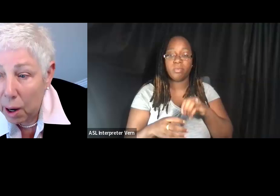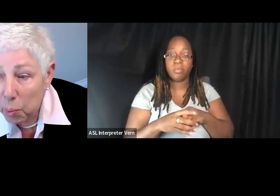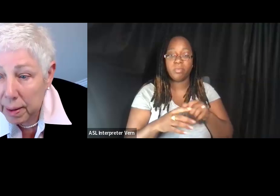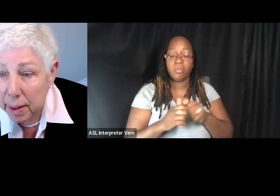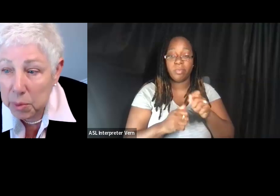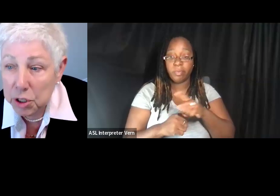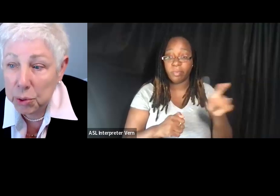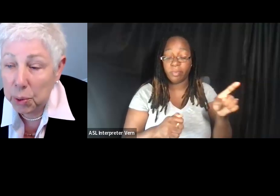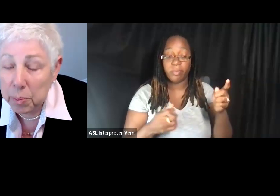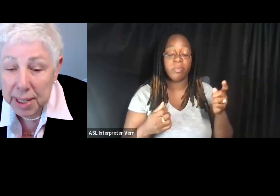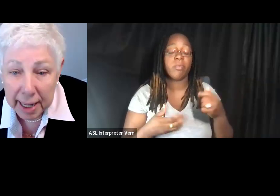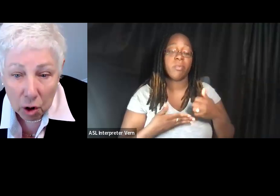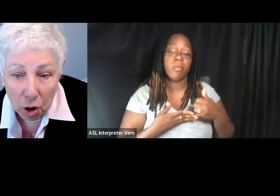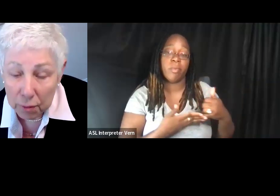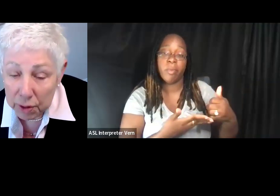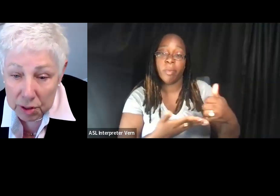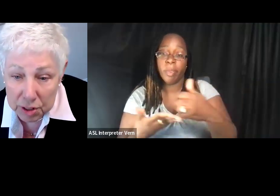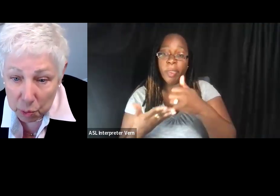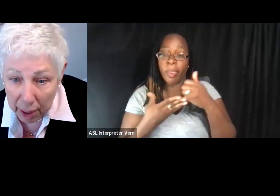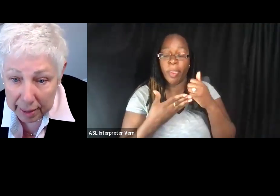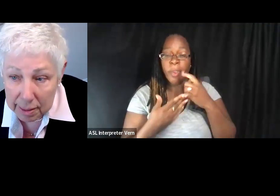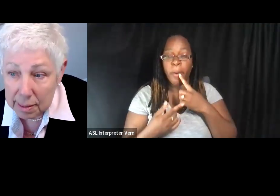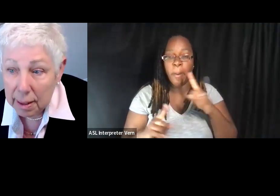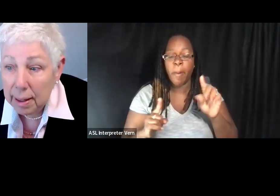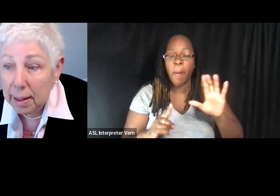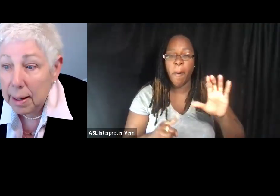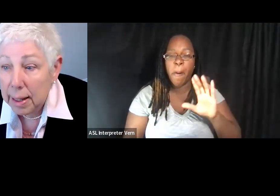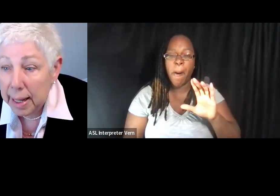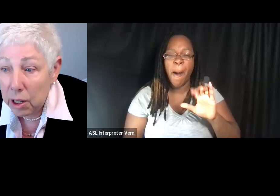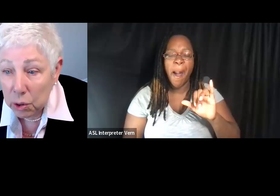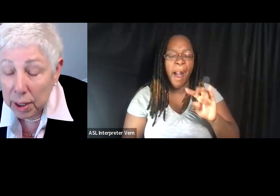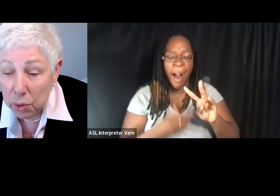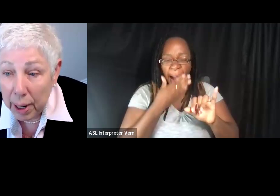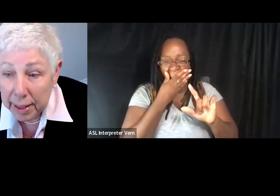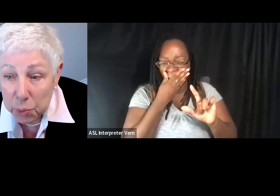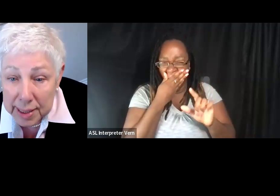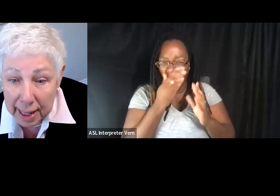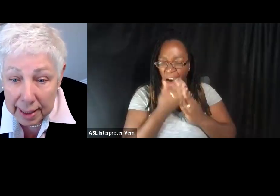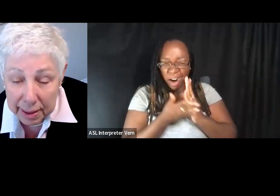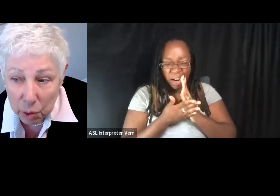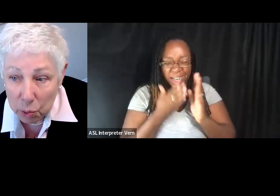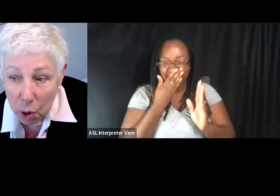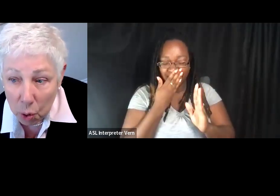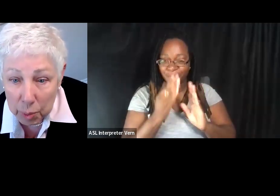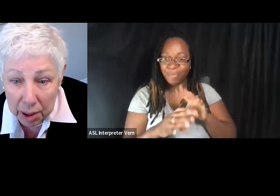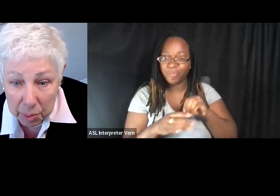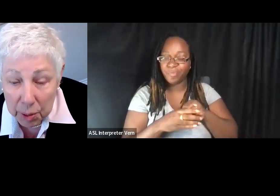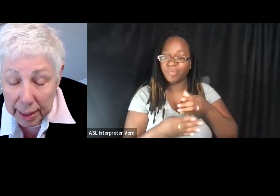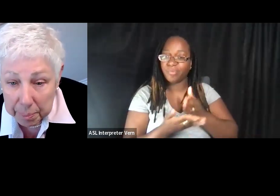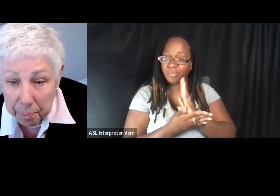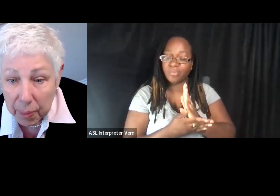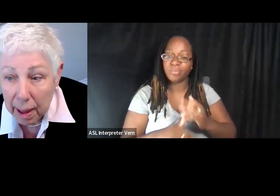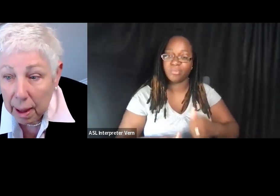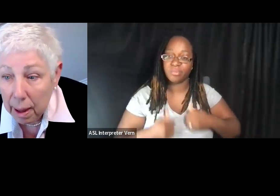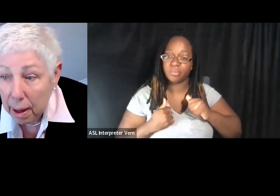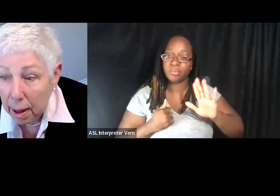in helping them to obtain all of their civil rights, including the right to reside in their own home and